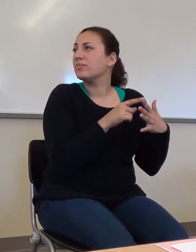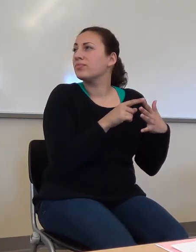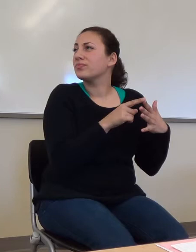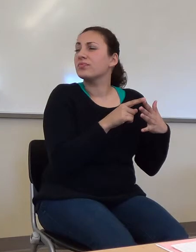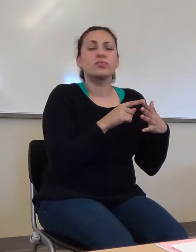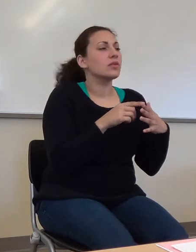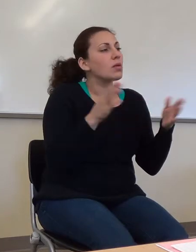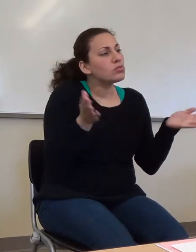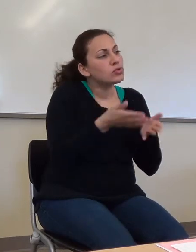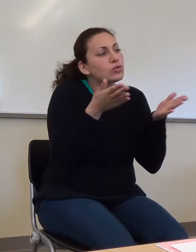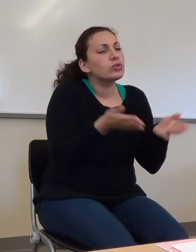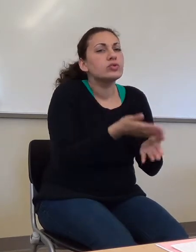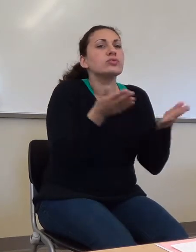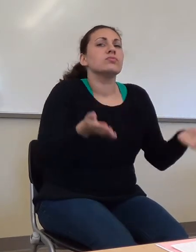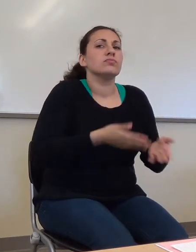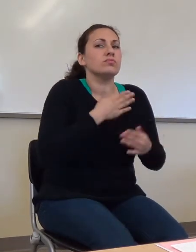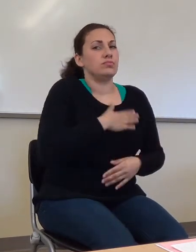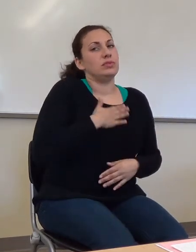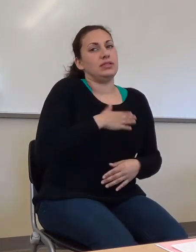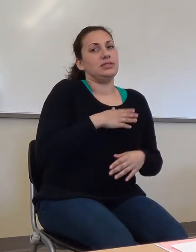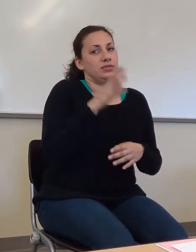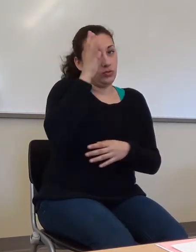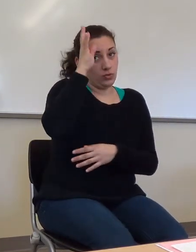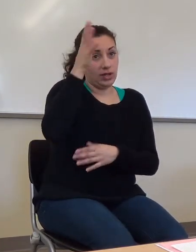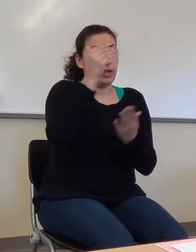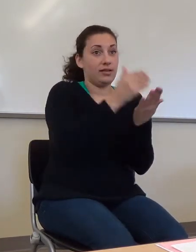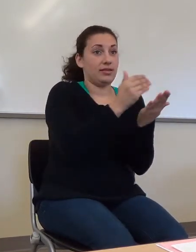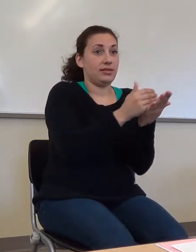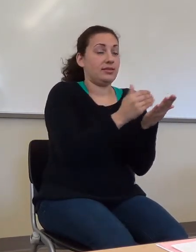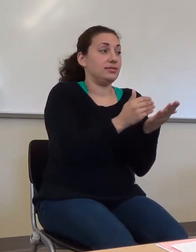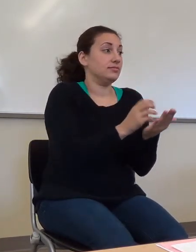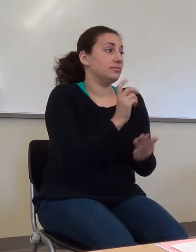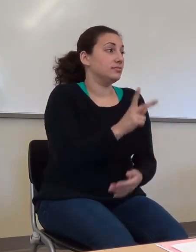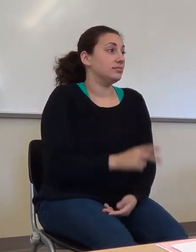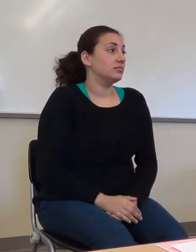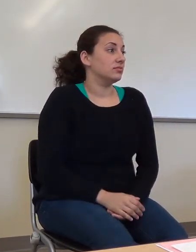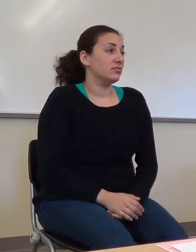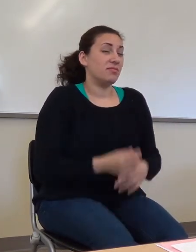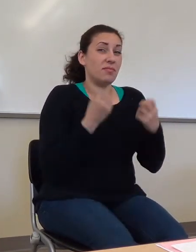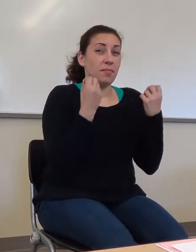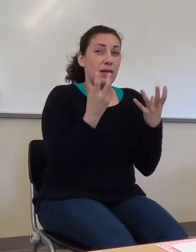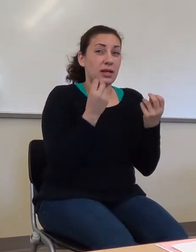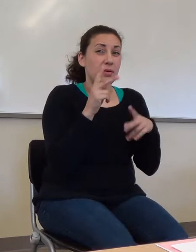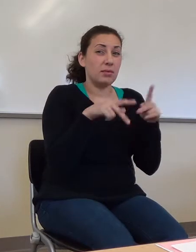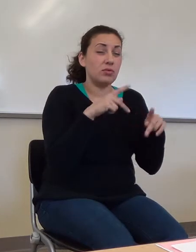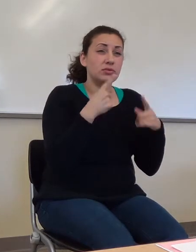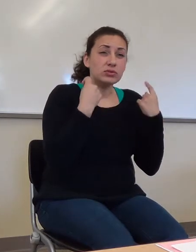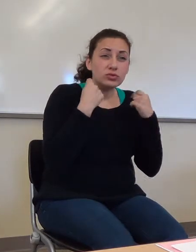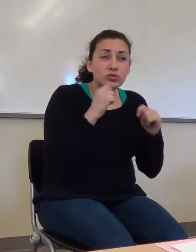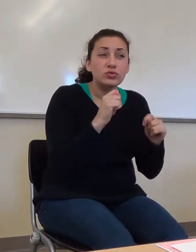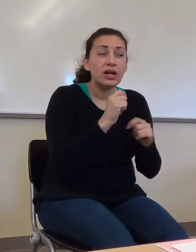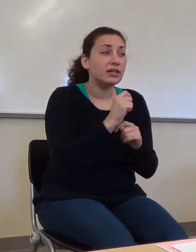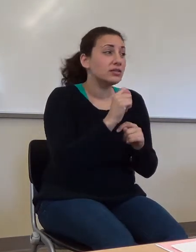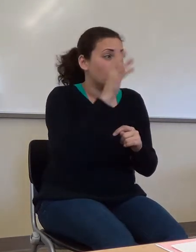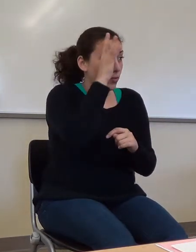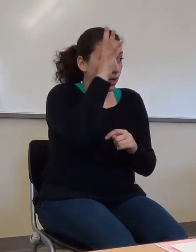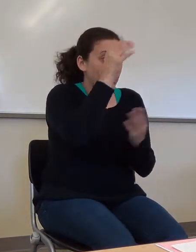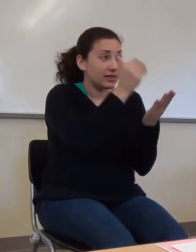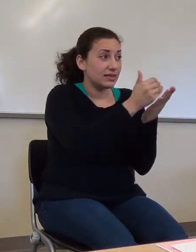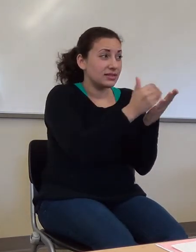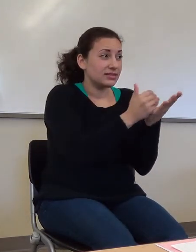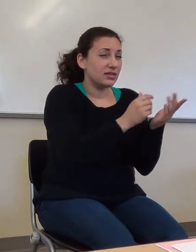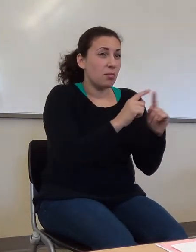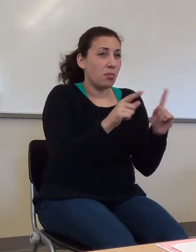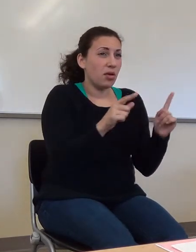make lists, but be sure your lists make sense. A lot of people were making an effort to do a list, but I wasn't sure what